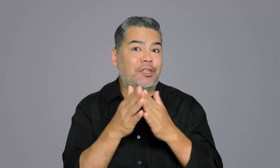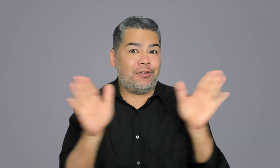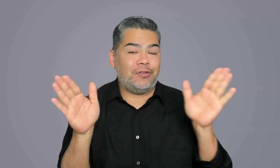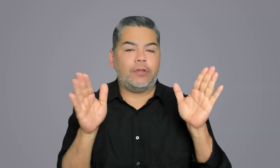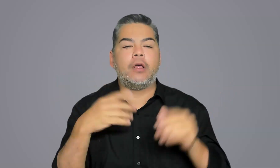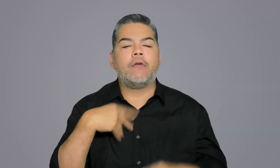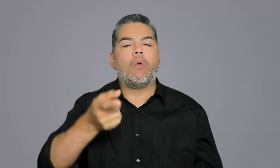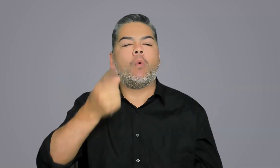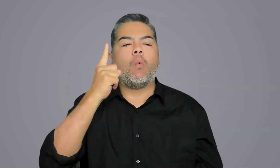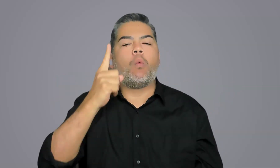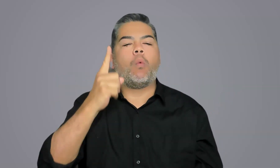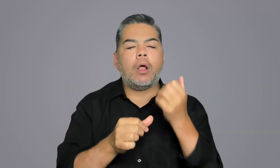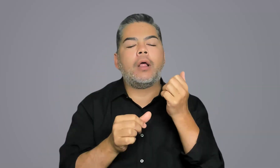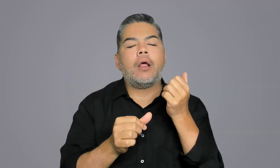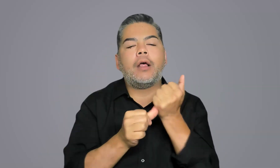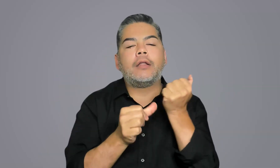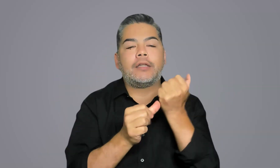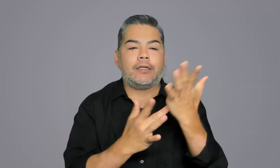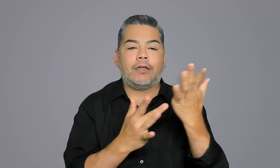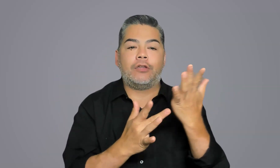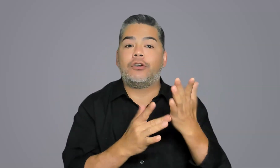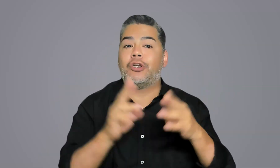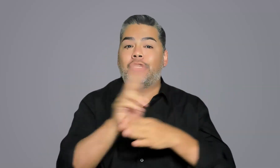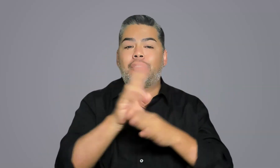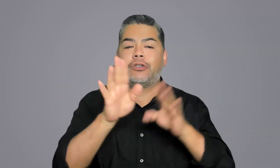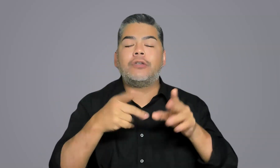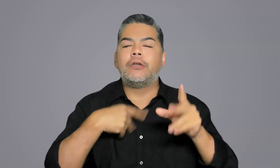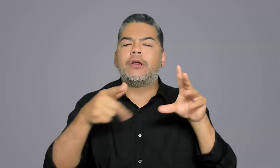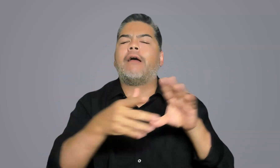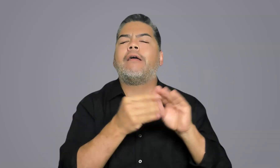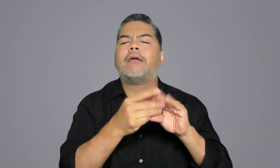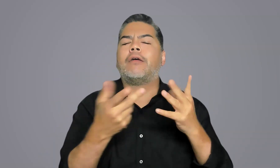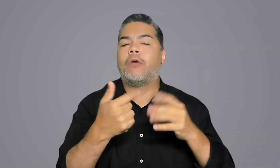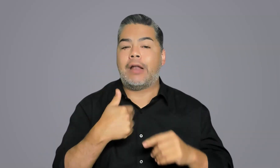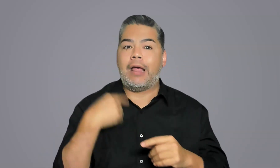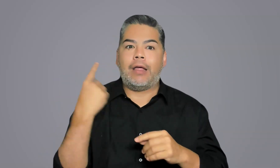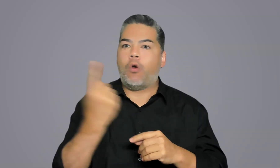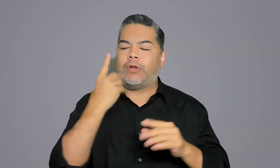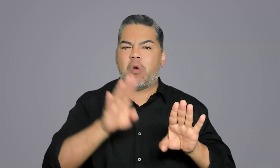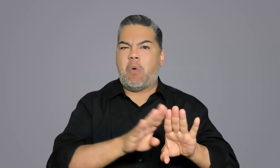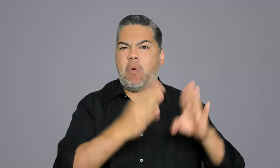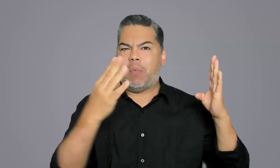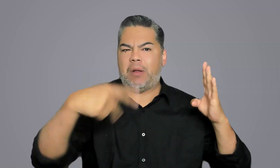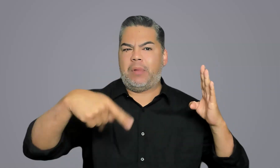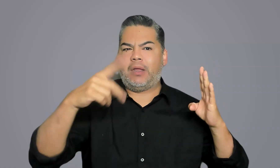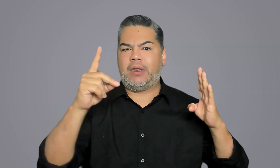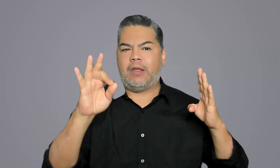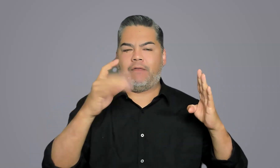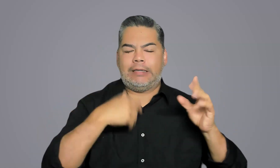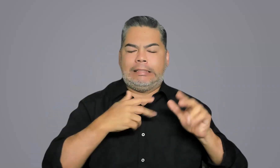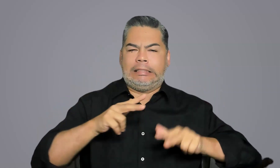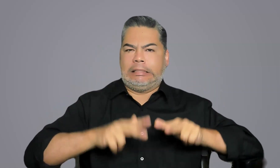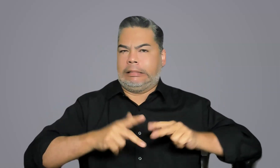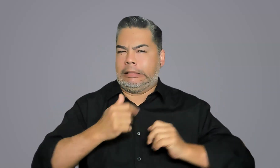technology users that we work with, and they said, "I always open a PDF with trepidation, because more than half the time trying to read one with